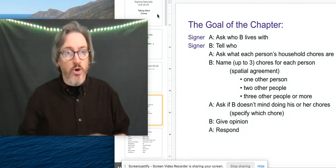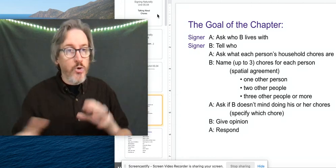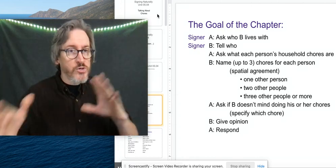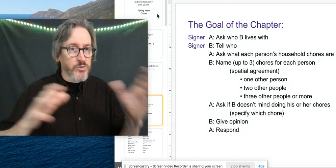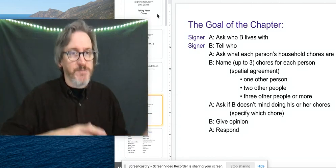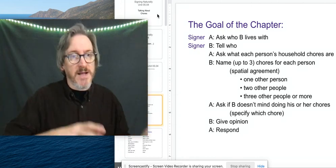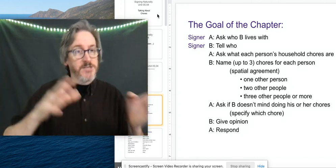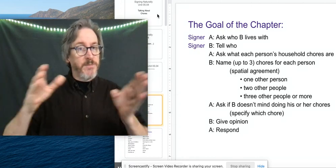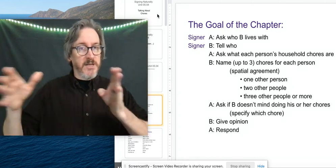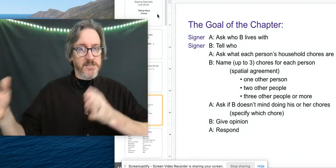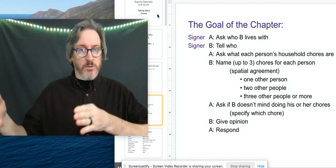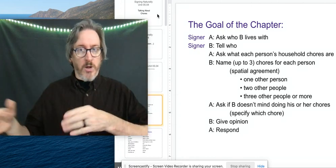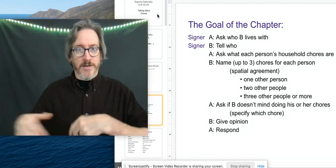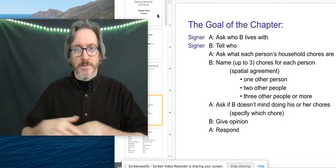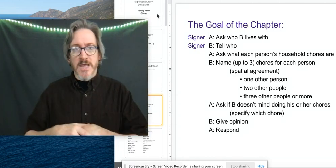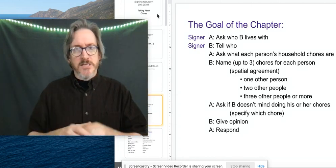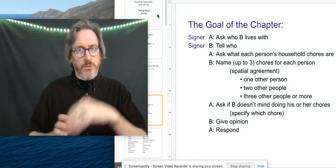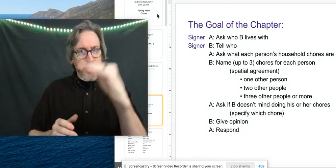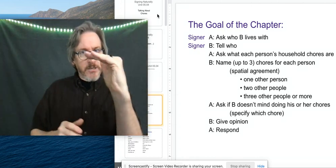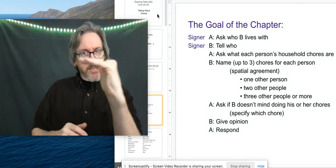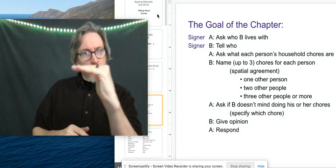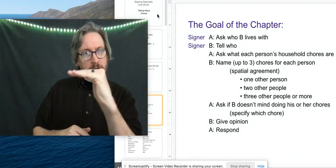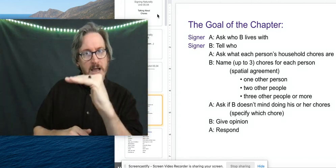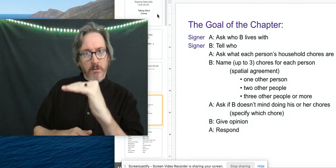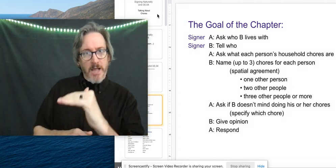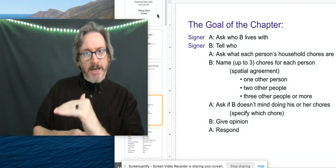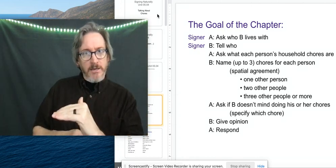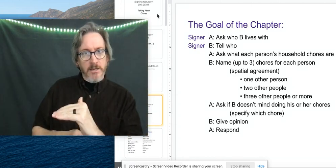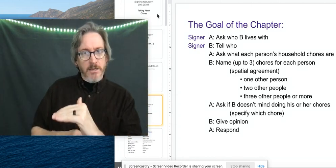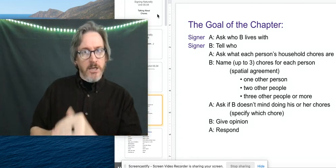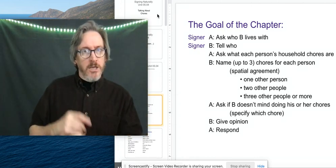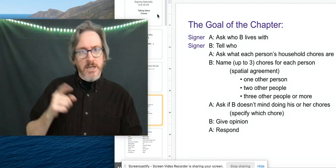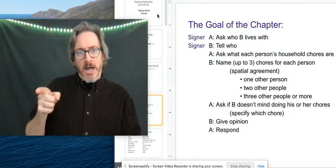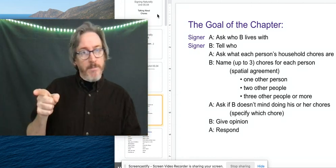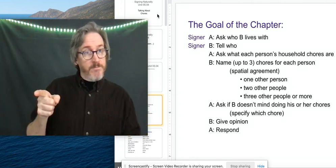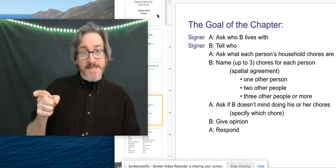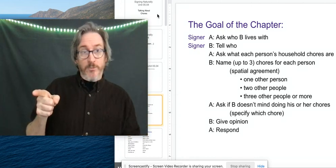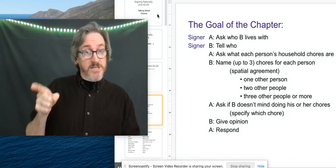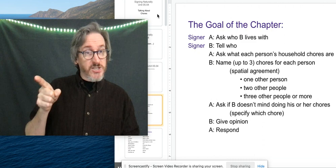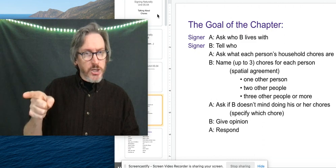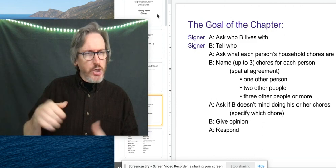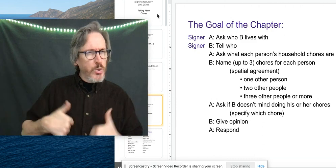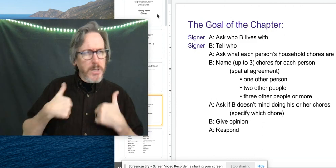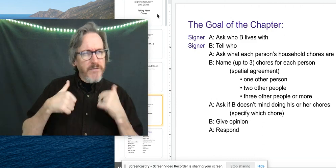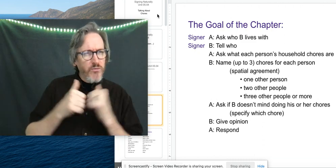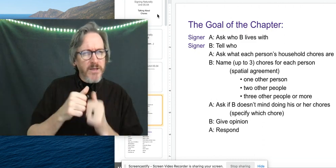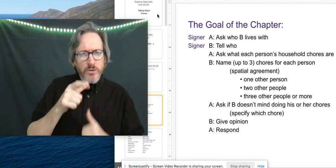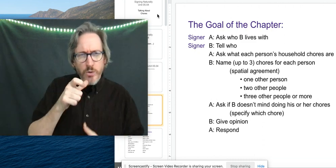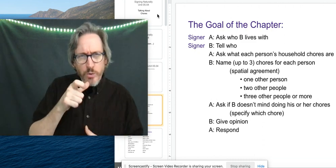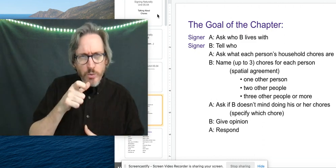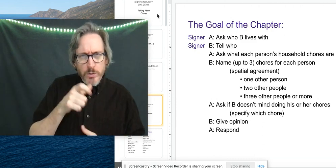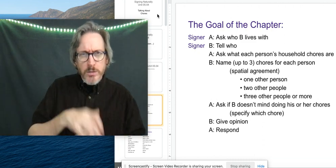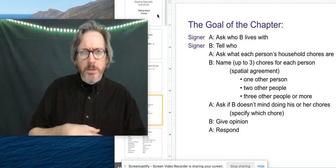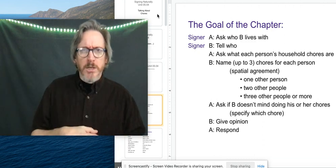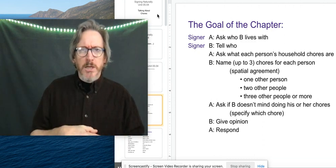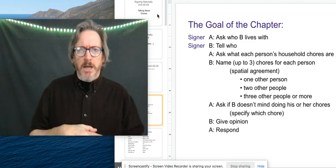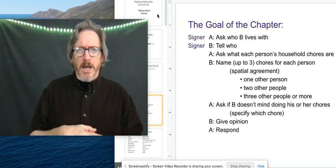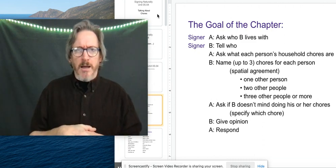And whose responsibilities are what? So here's a quick outline. Same question. You live with